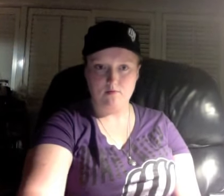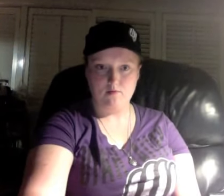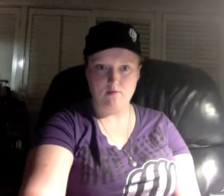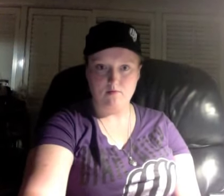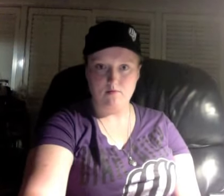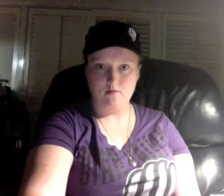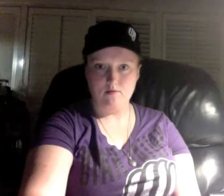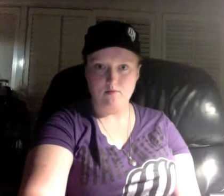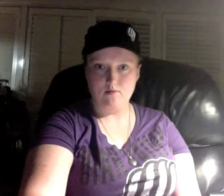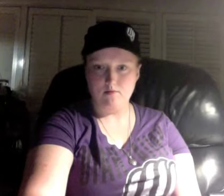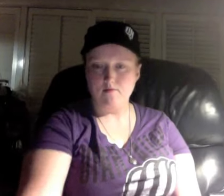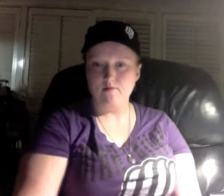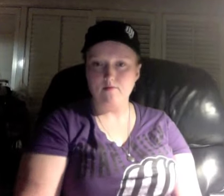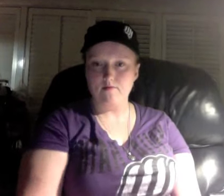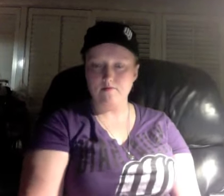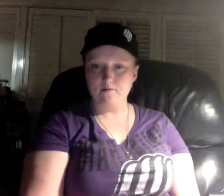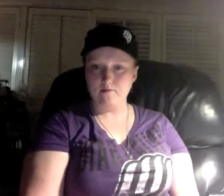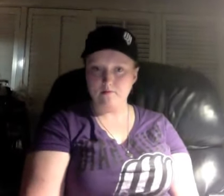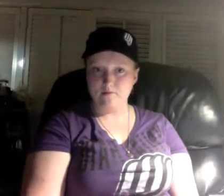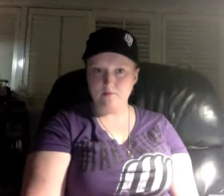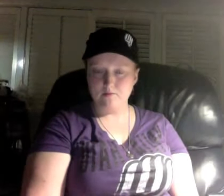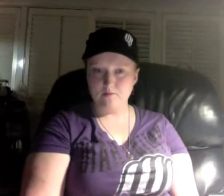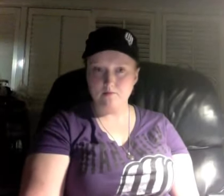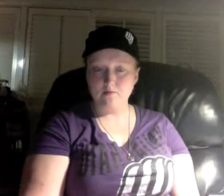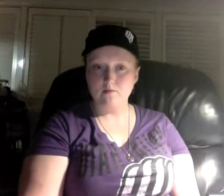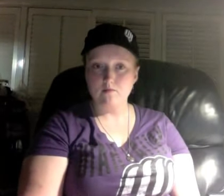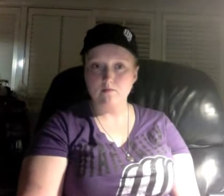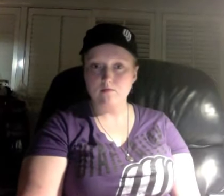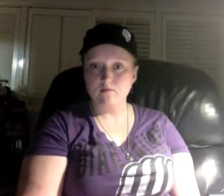My name is Pam Chrysostomo, and I've been a catechist for the last 4 years.